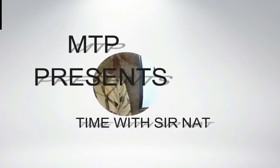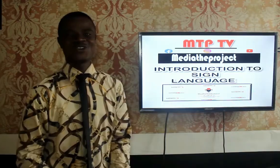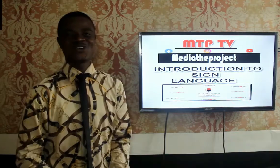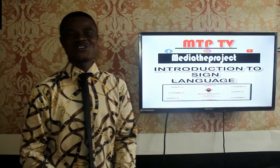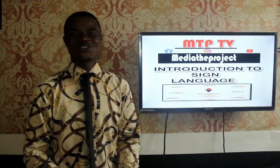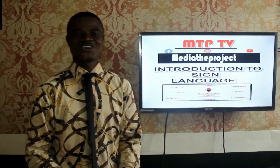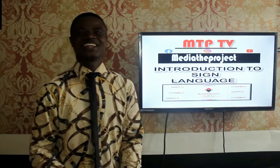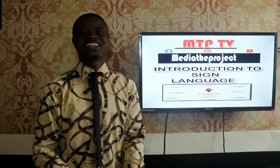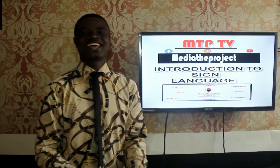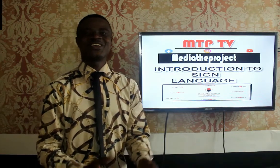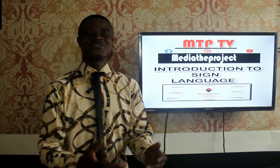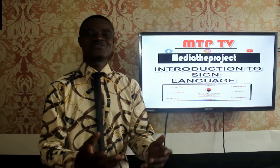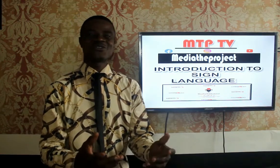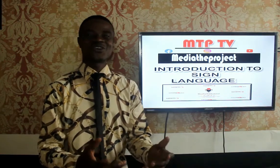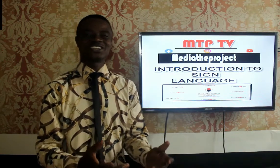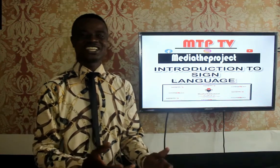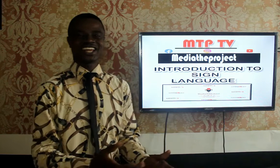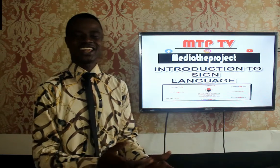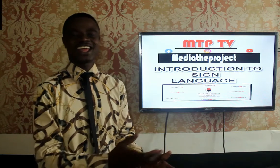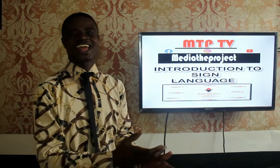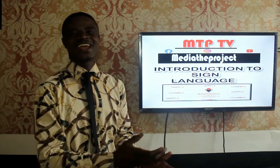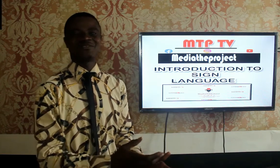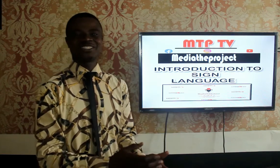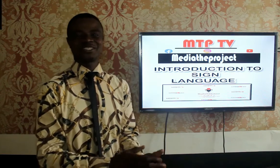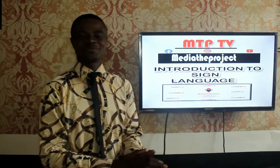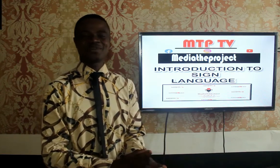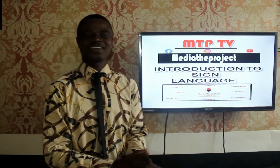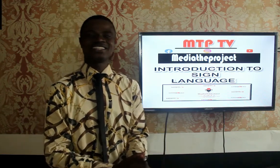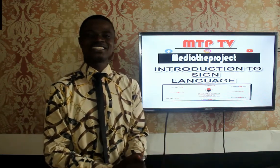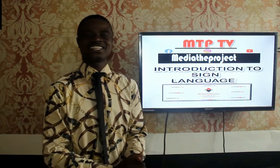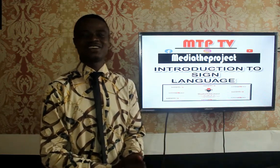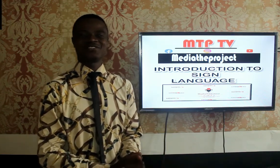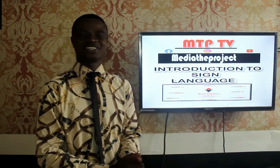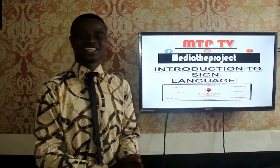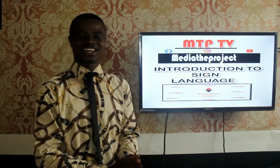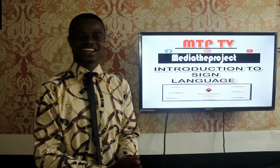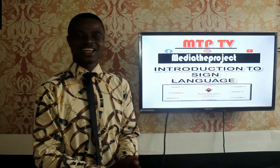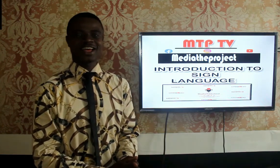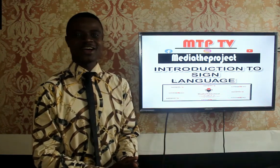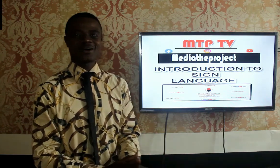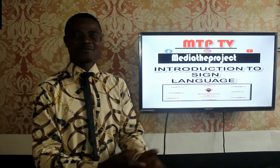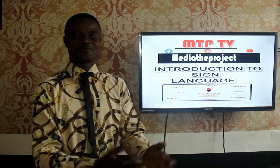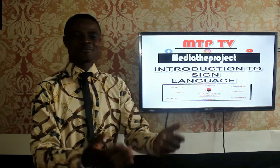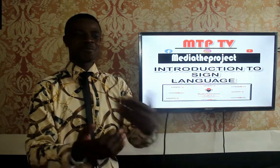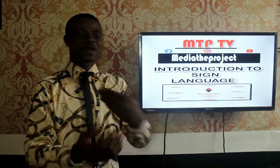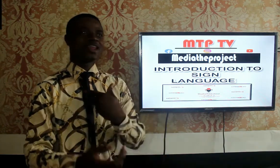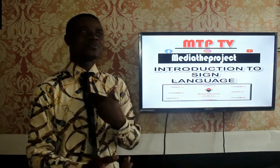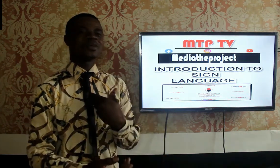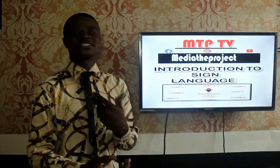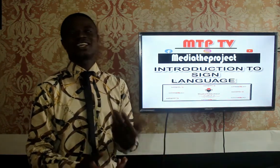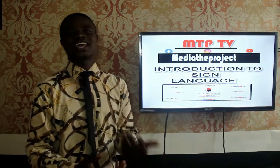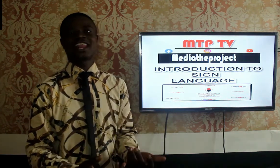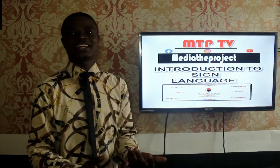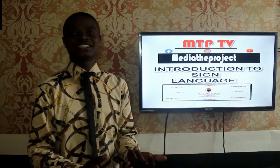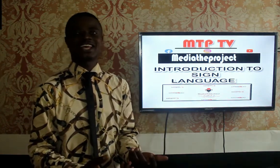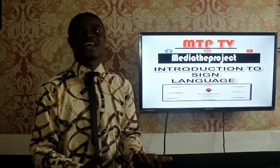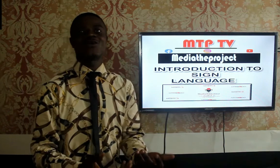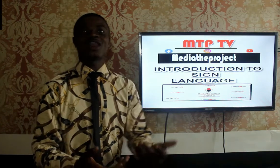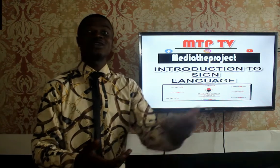Hello, thank you for watching MTP Television. My name is Senat and I would like